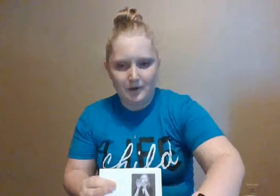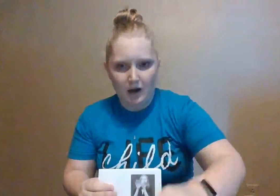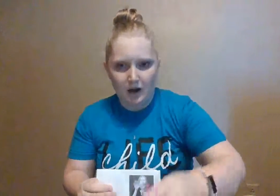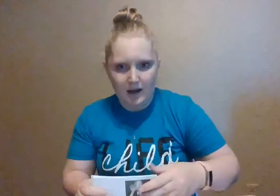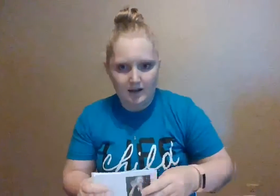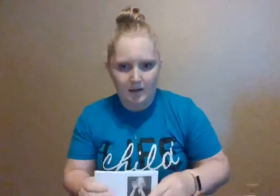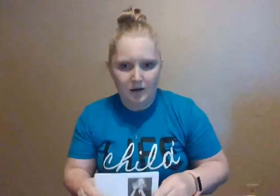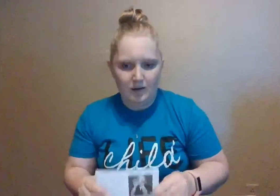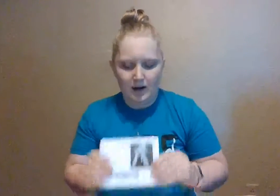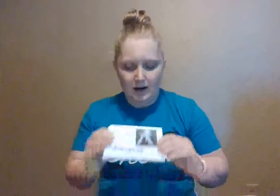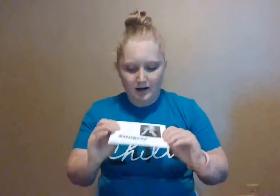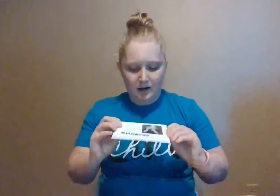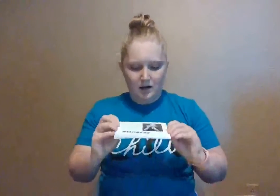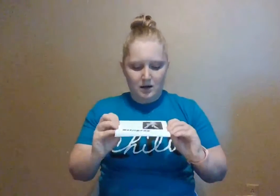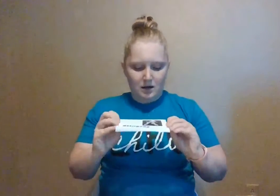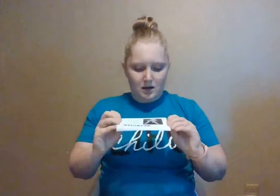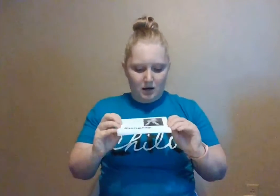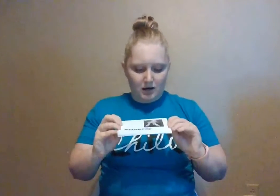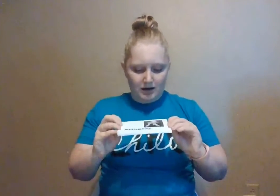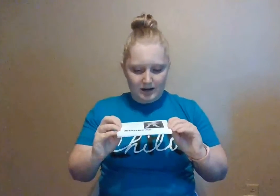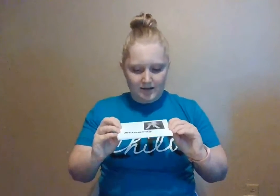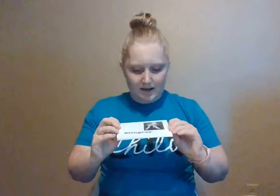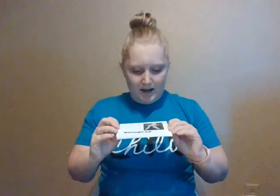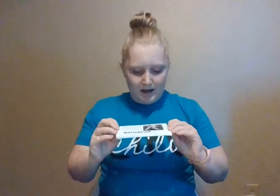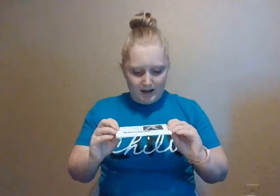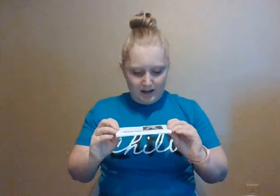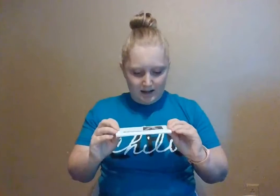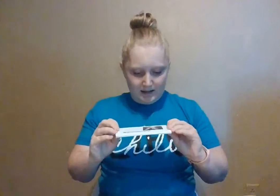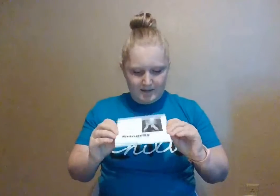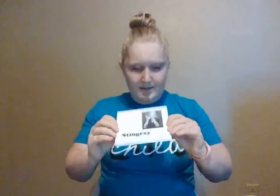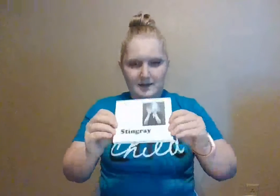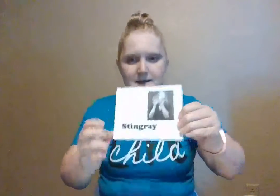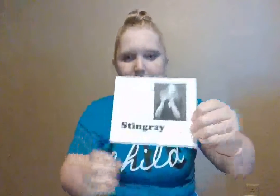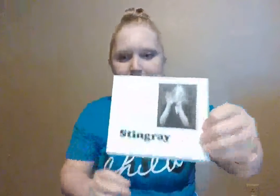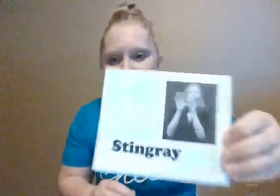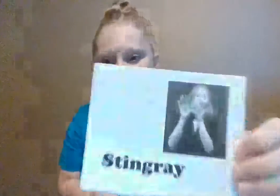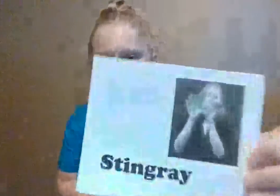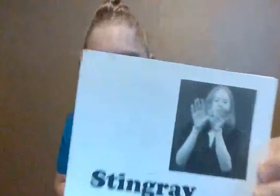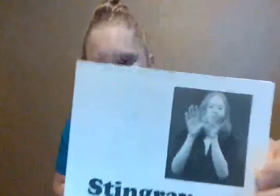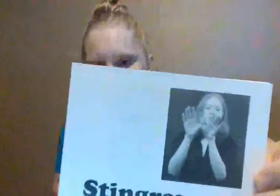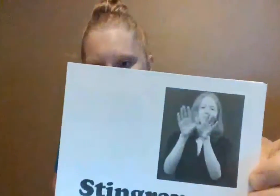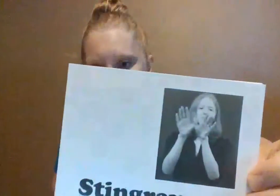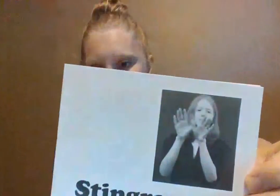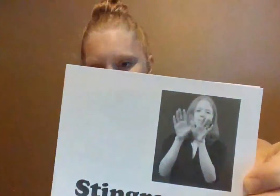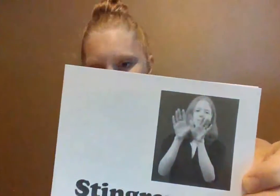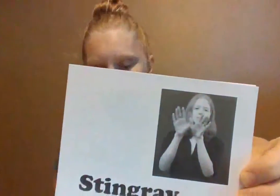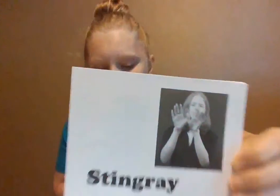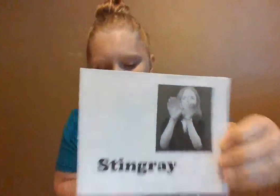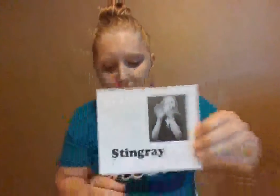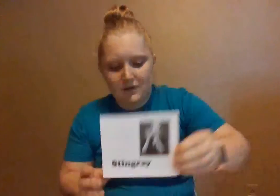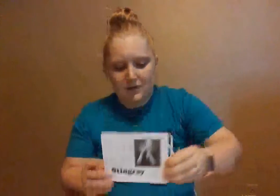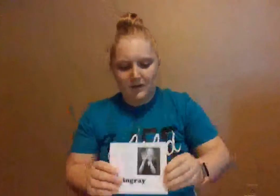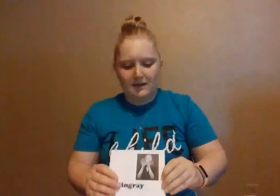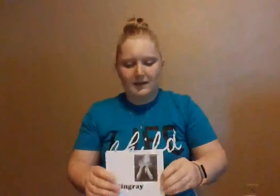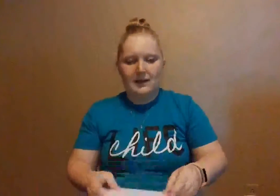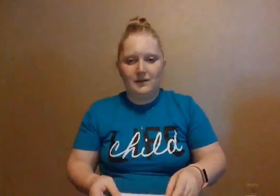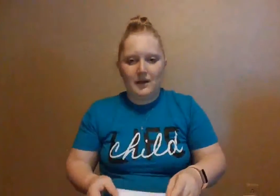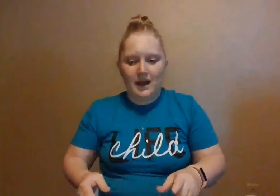All right, so are you ready? Our next sign is stingray. So